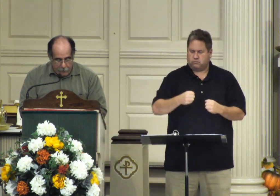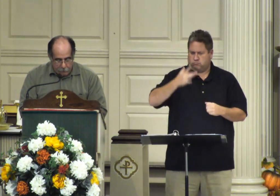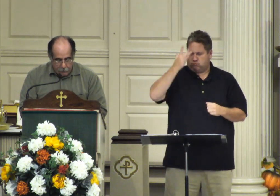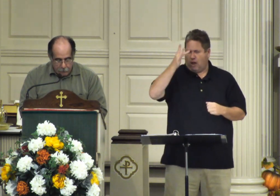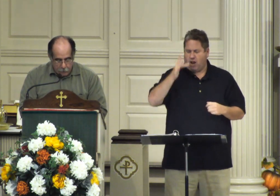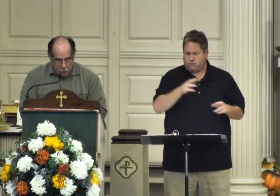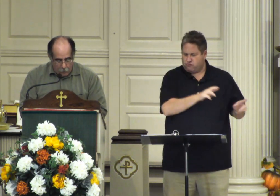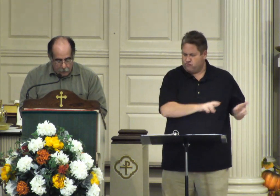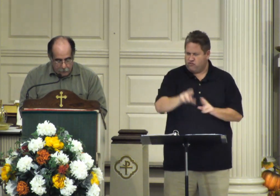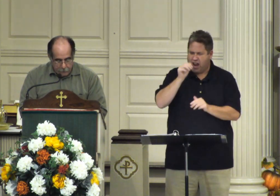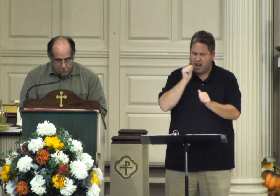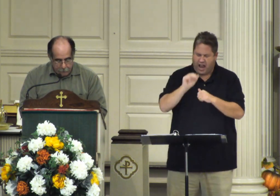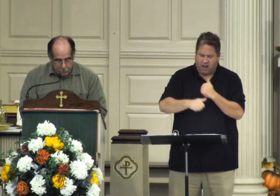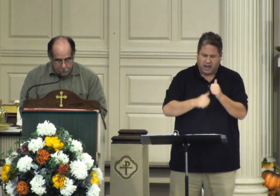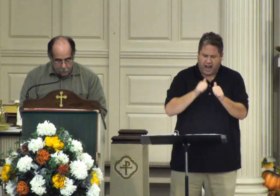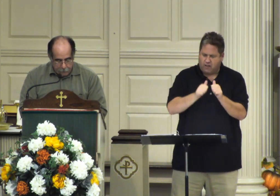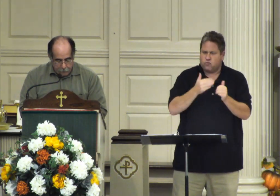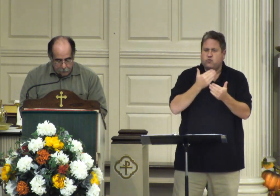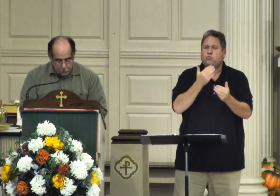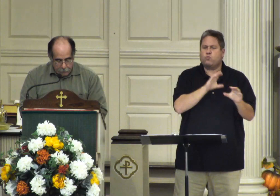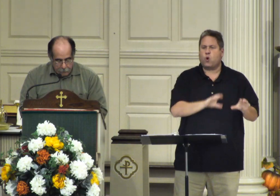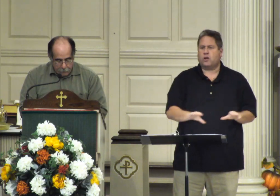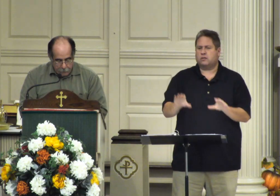for every good work.